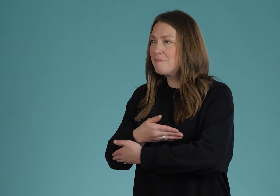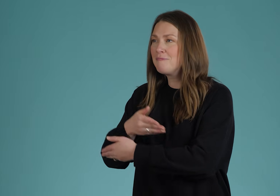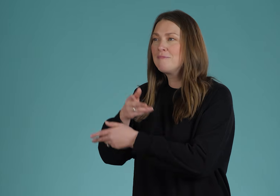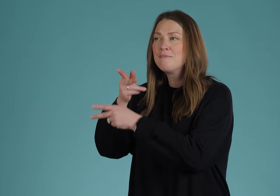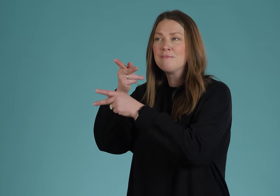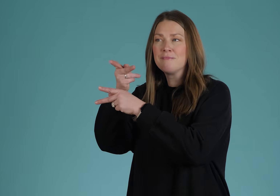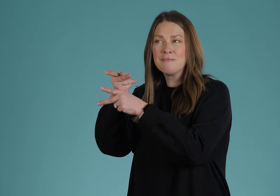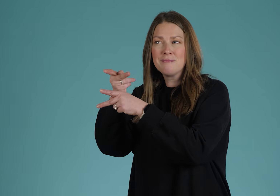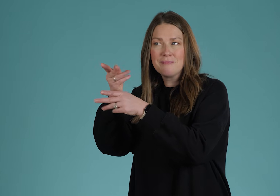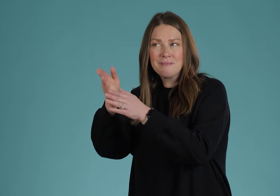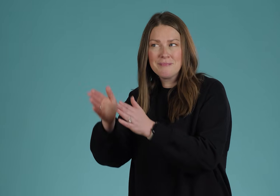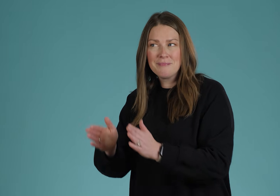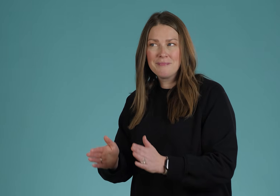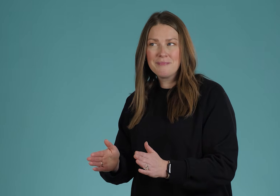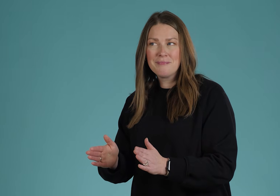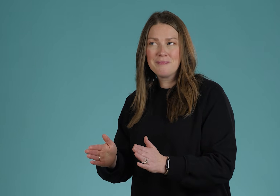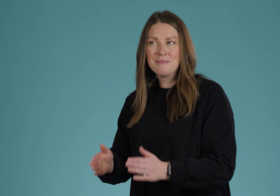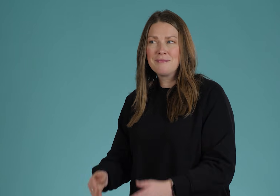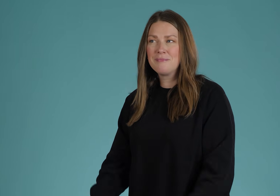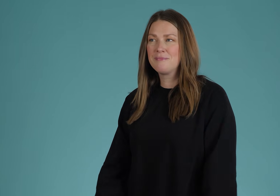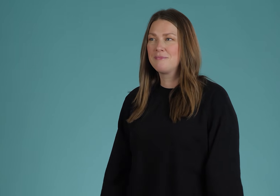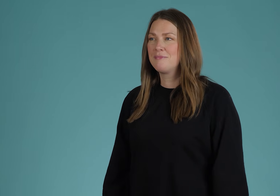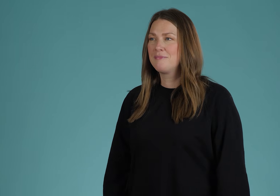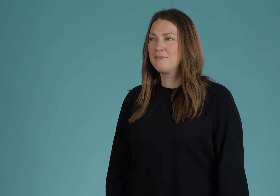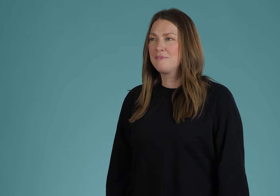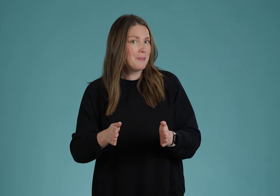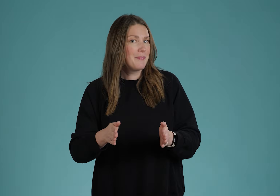Baby with keep and the agent marker.